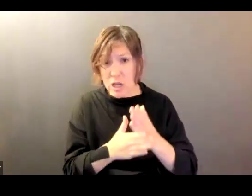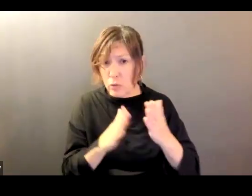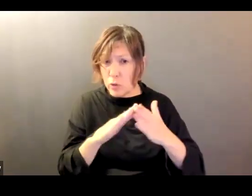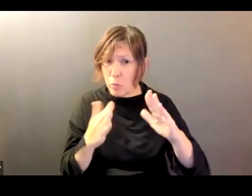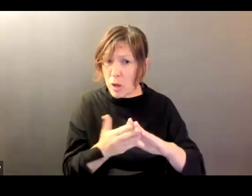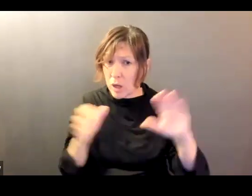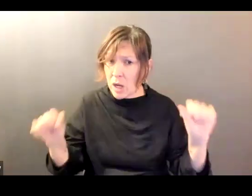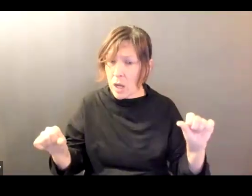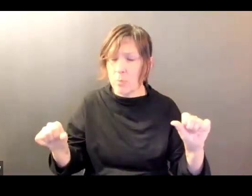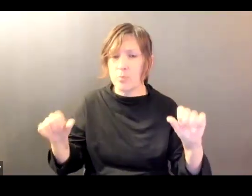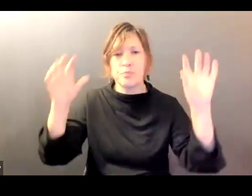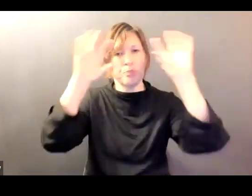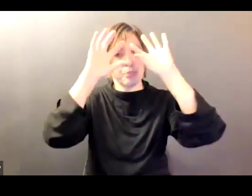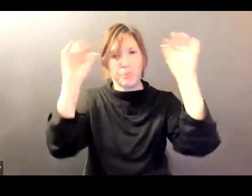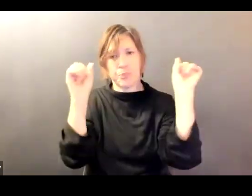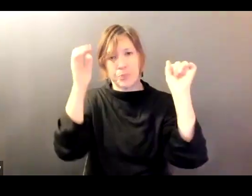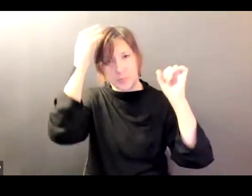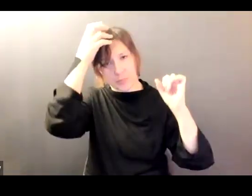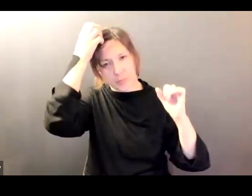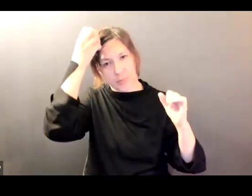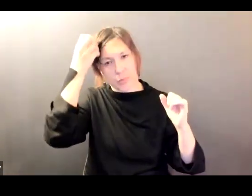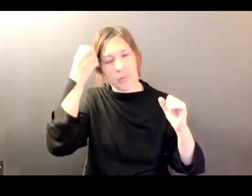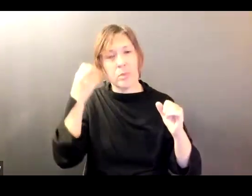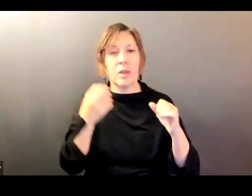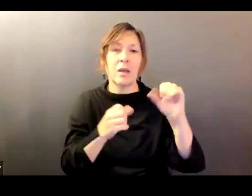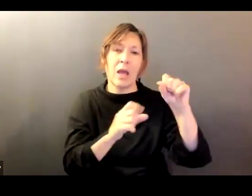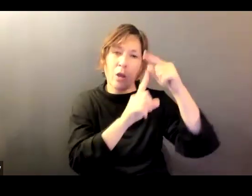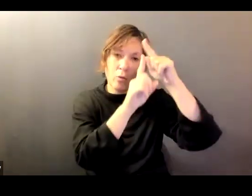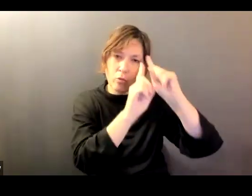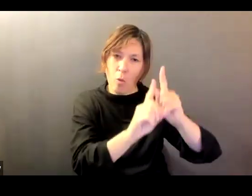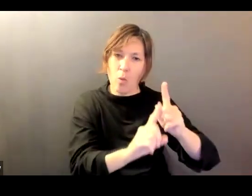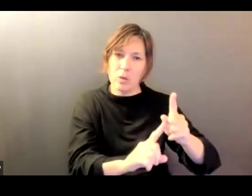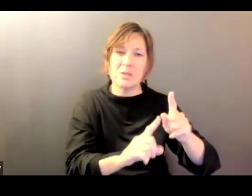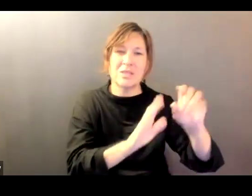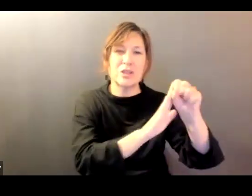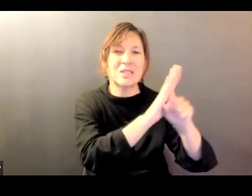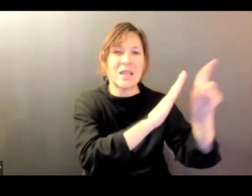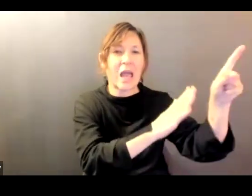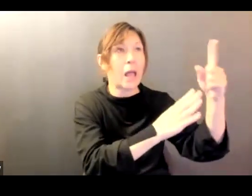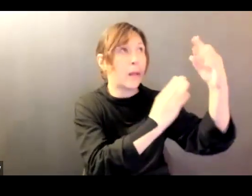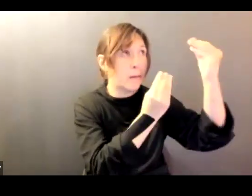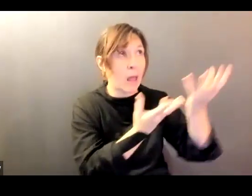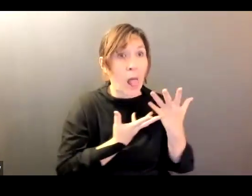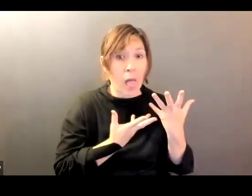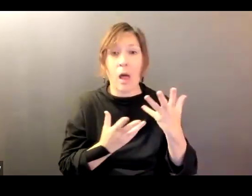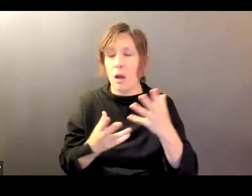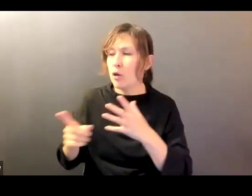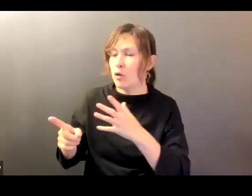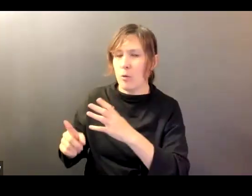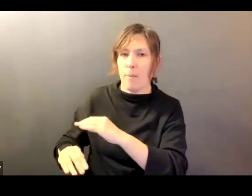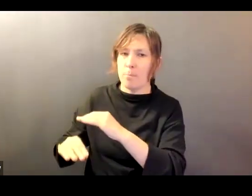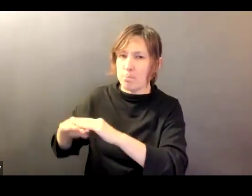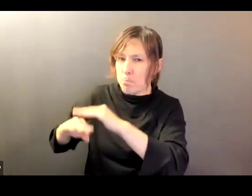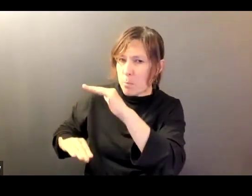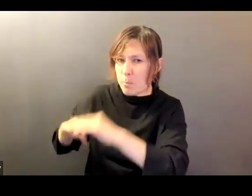So, I mean, we go by, so as you know, we have targets in these areas from the state. And I think that's one of the things that we're reviewing is